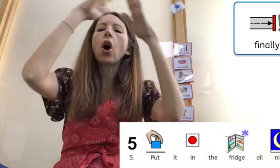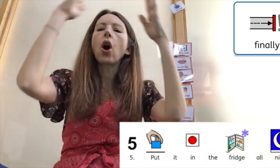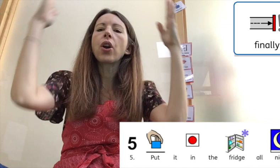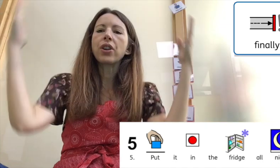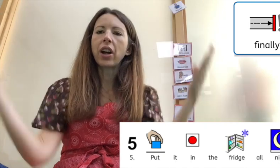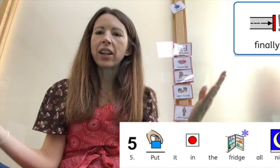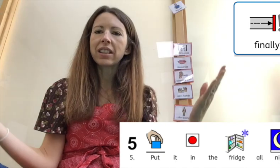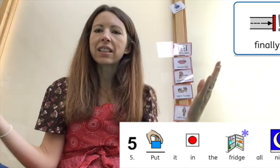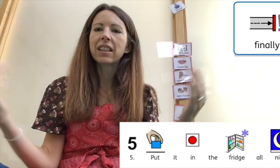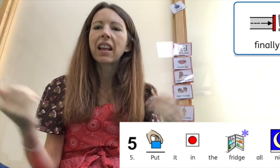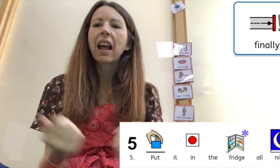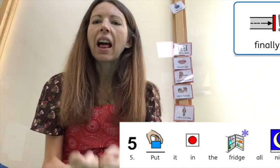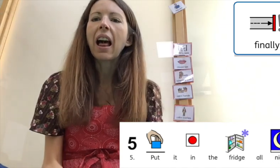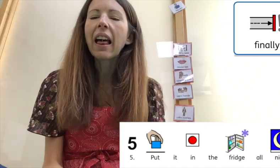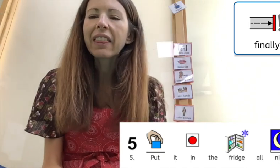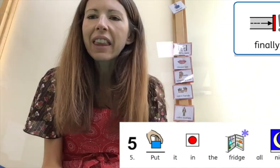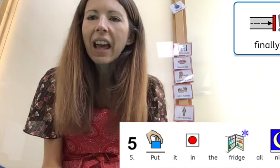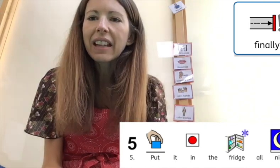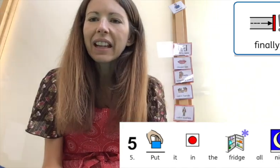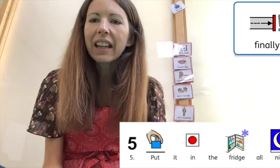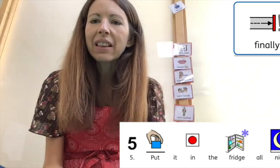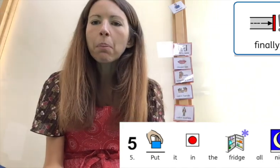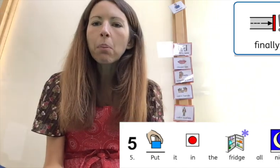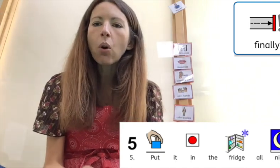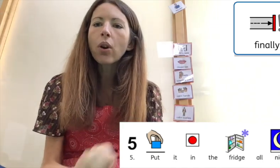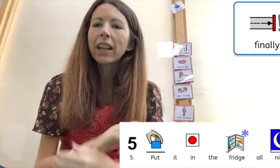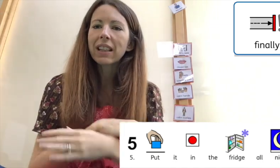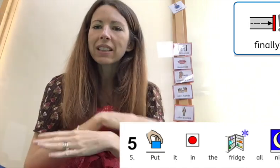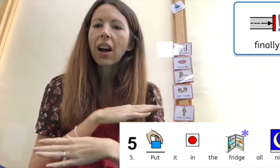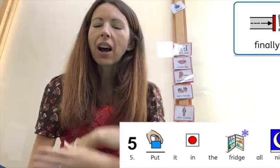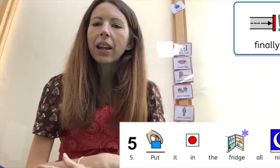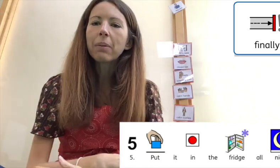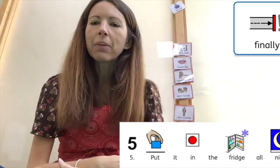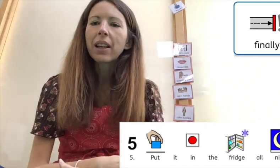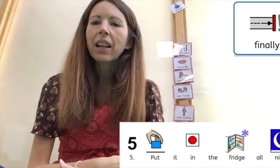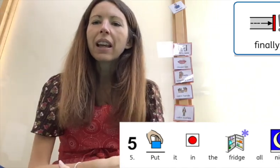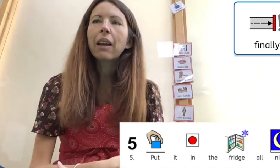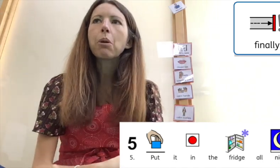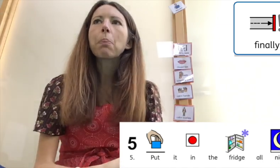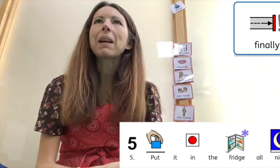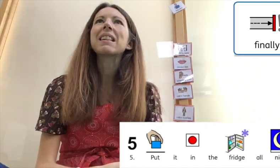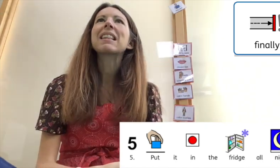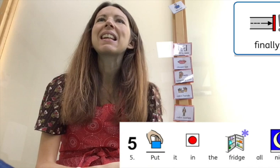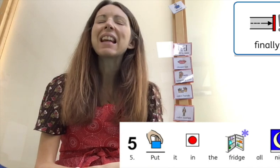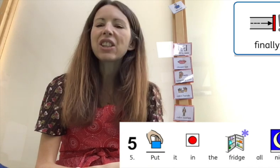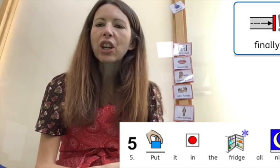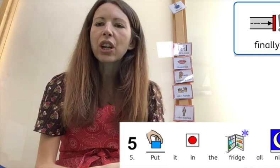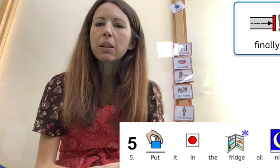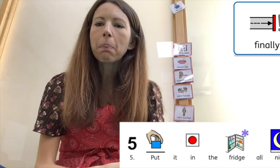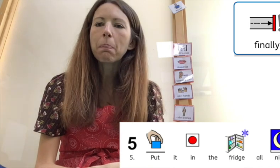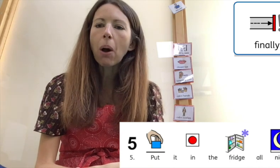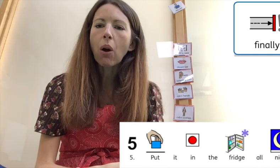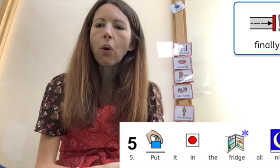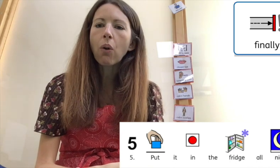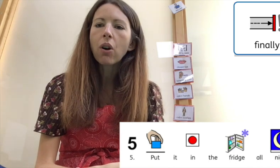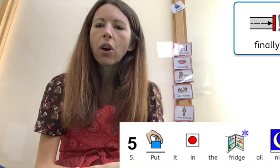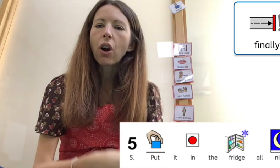all night. And then in the morning time, it will be a delicious bowl